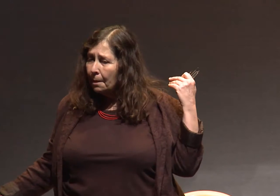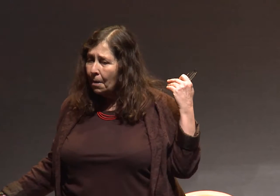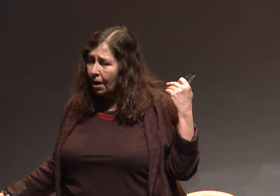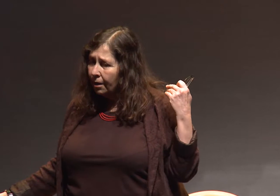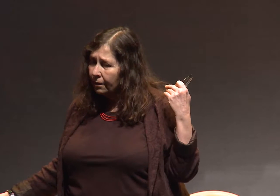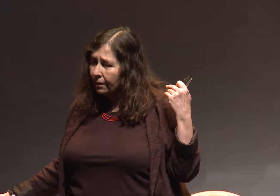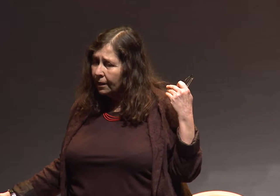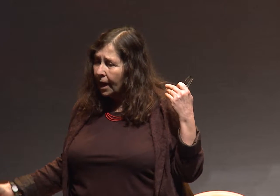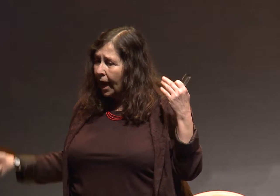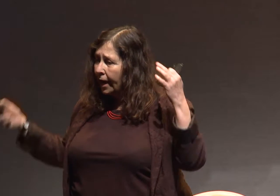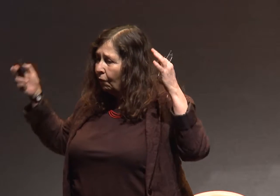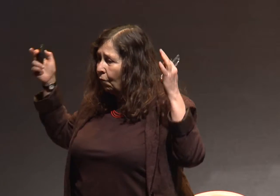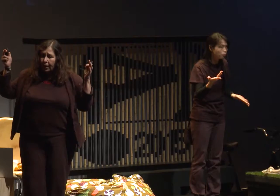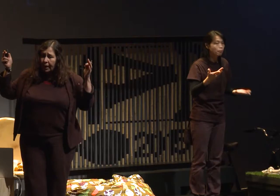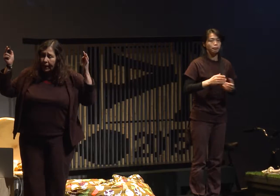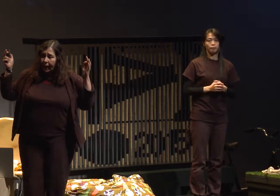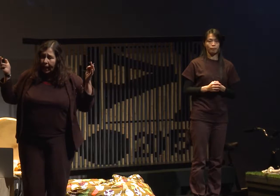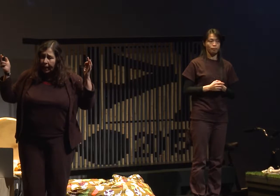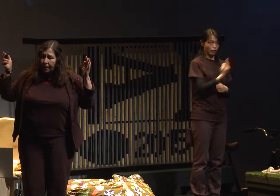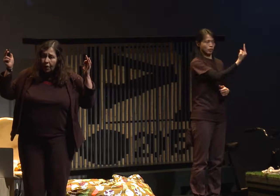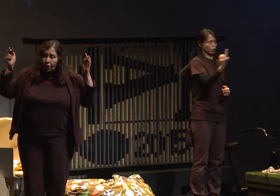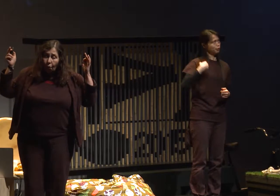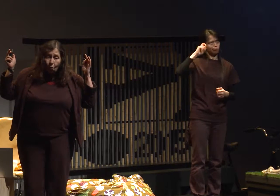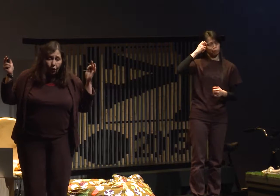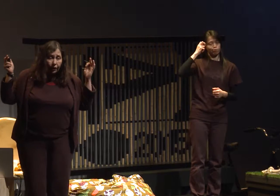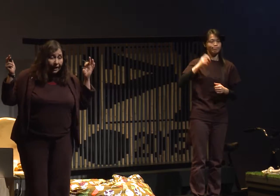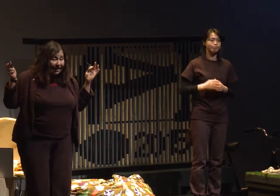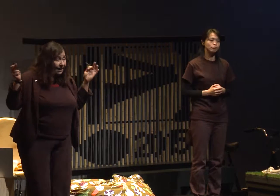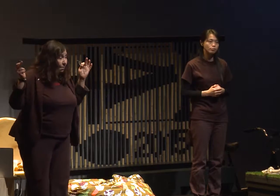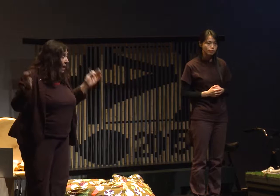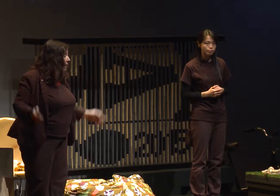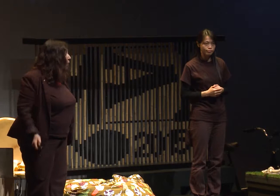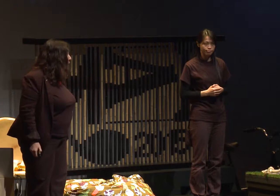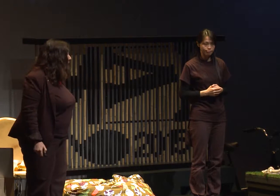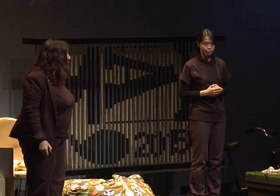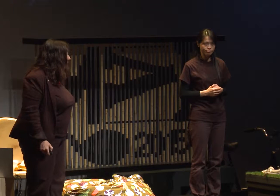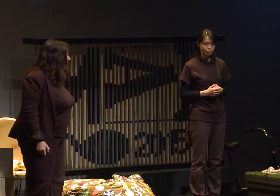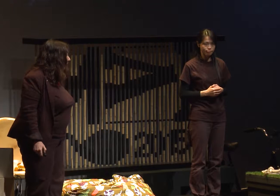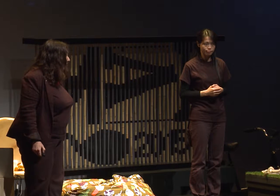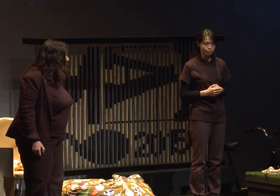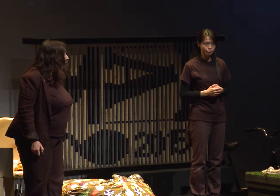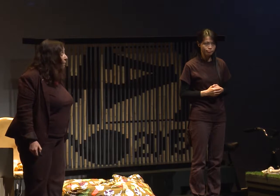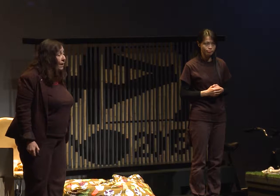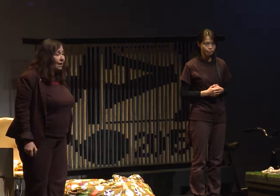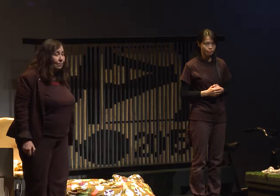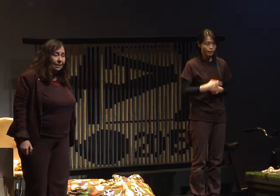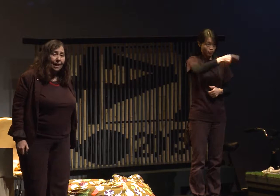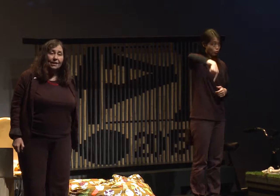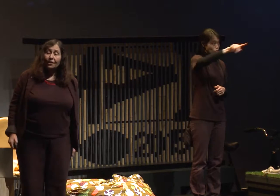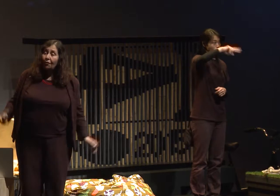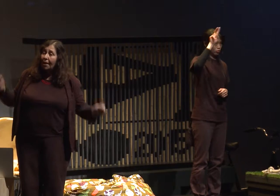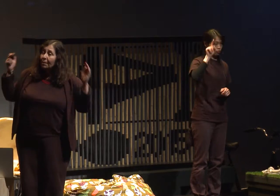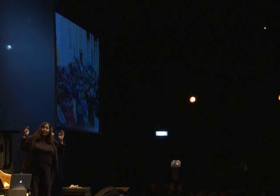happened in the past, and we can work in this amazing workspace. Sometimes